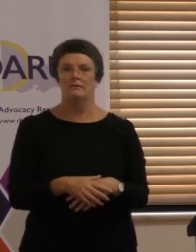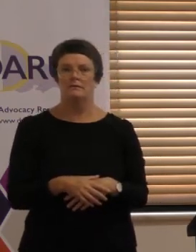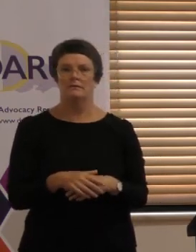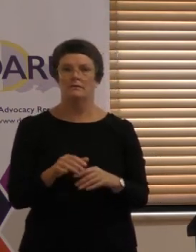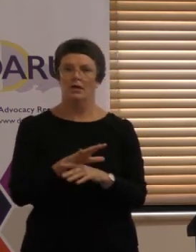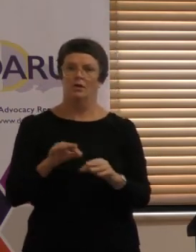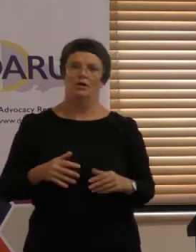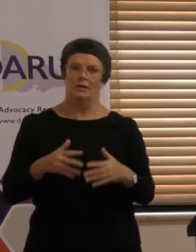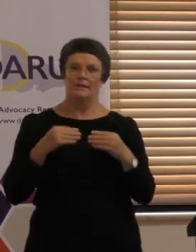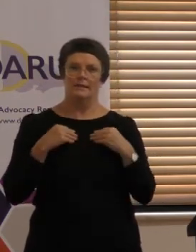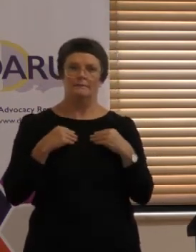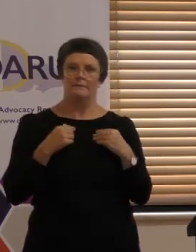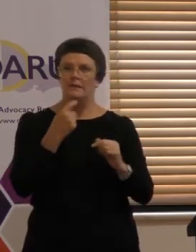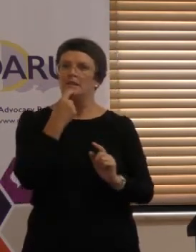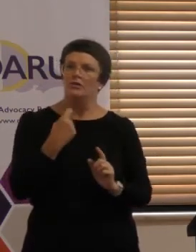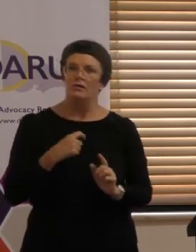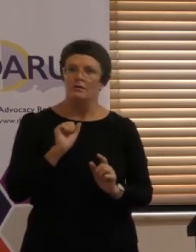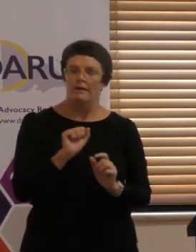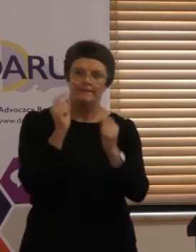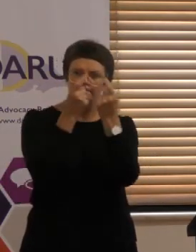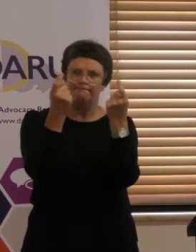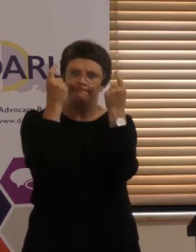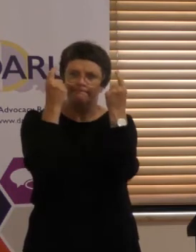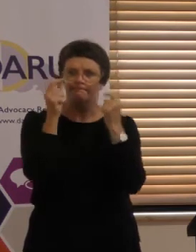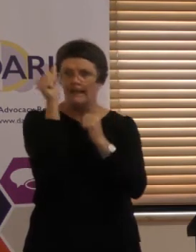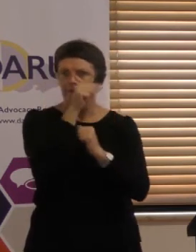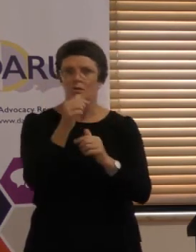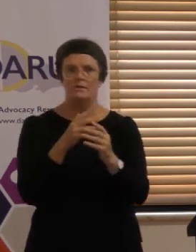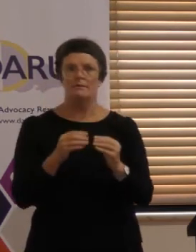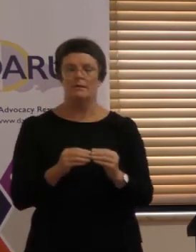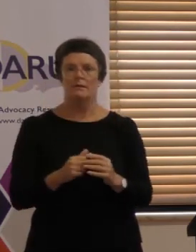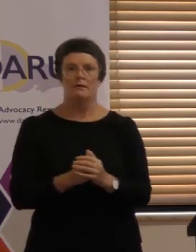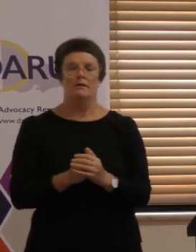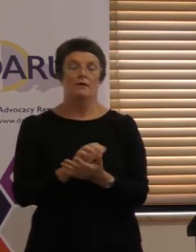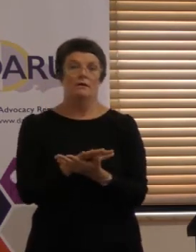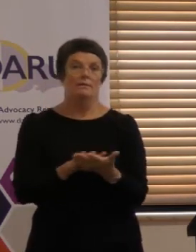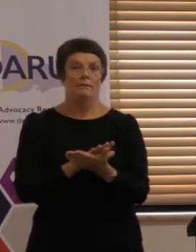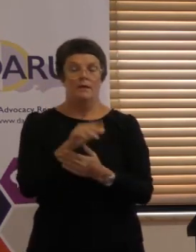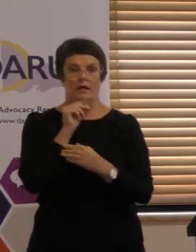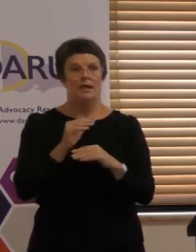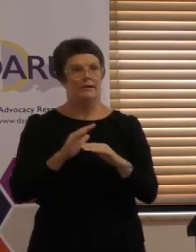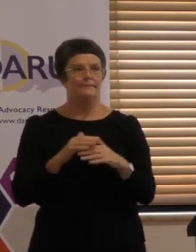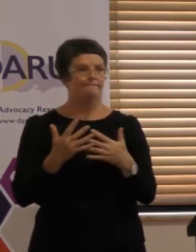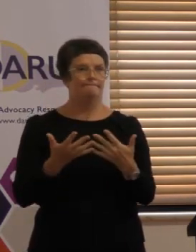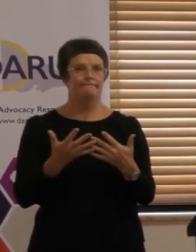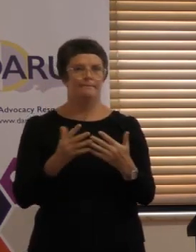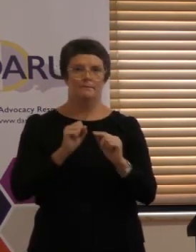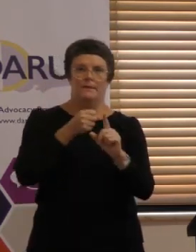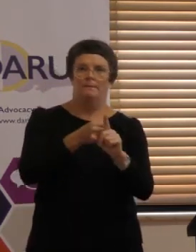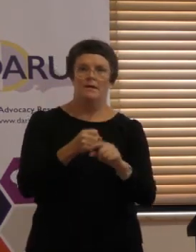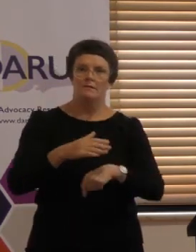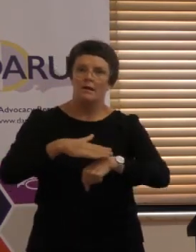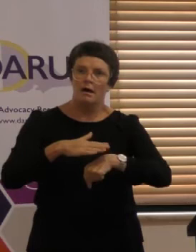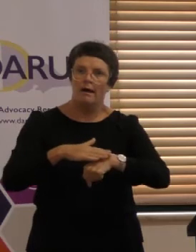seriously. And that has kind of flow-on effects for how much time you get from your teachers,